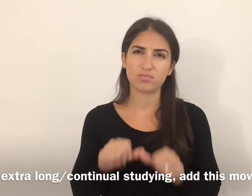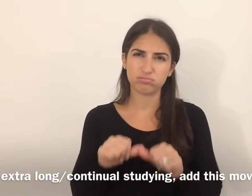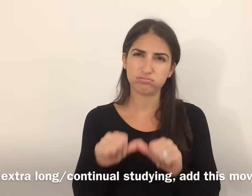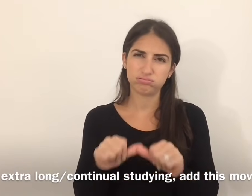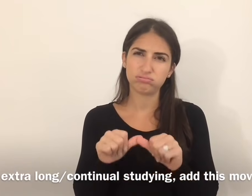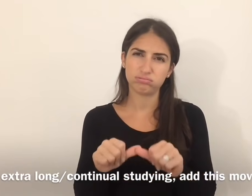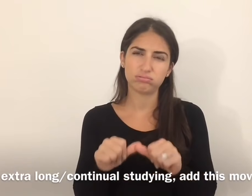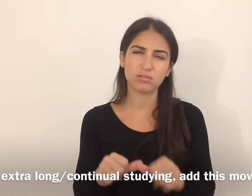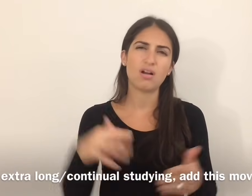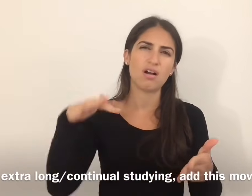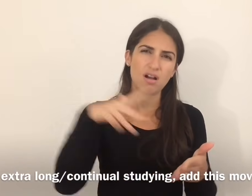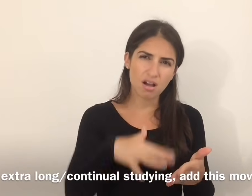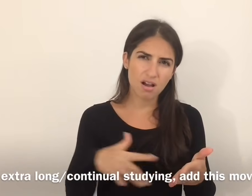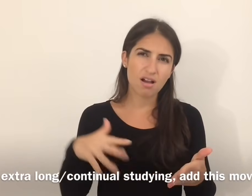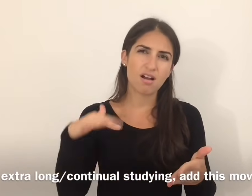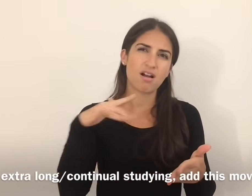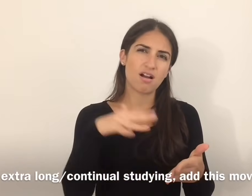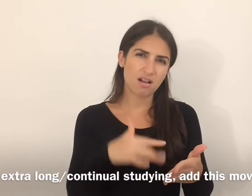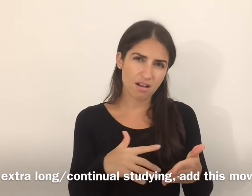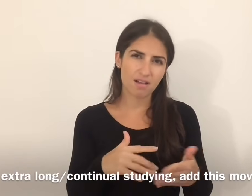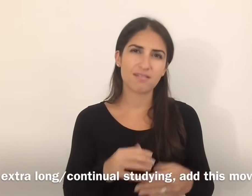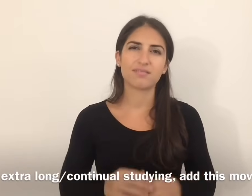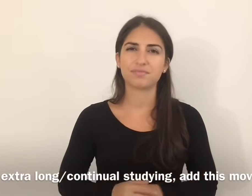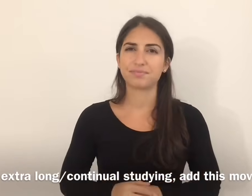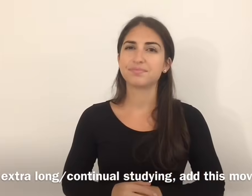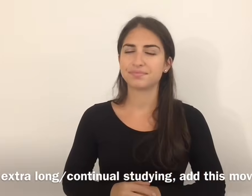That movement indicates that you're continuing on studying.